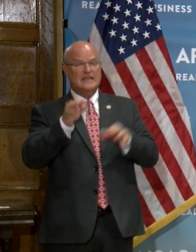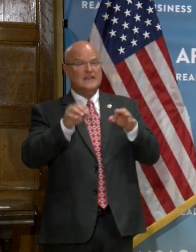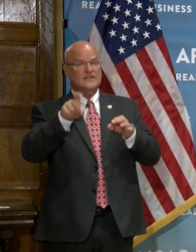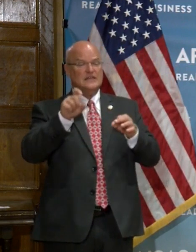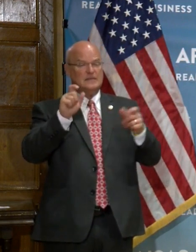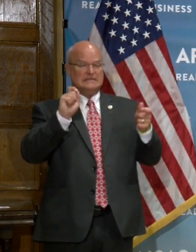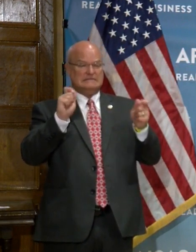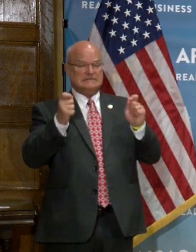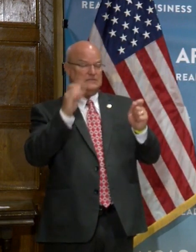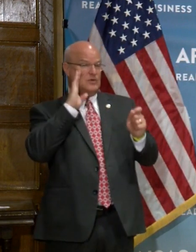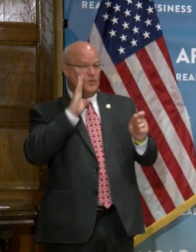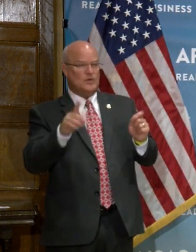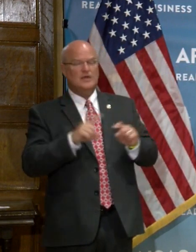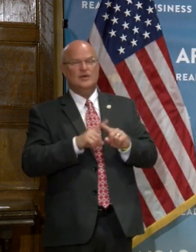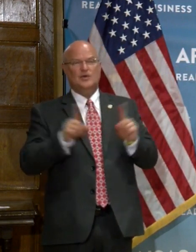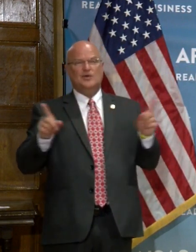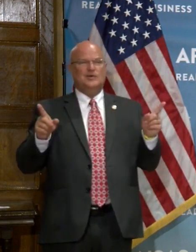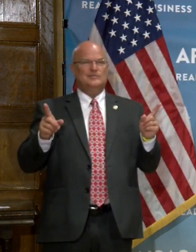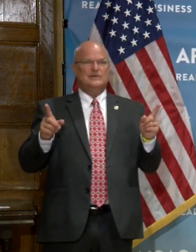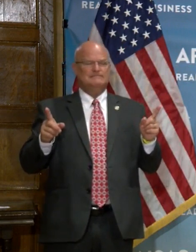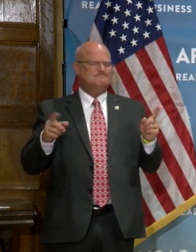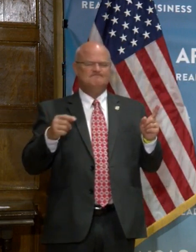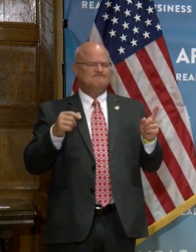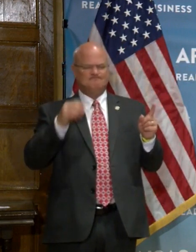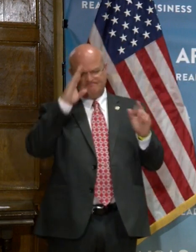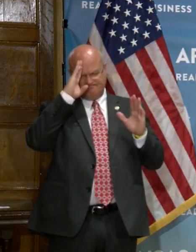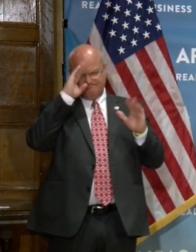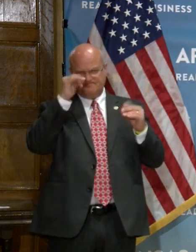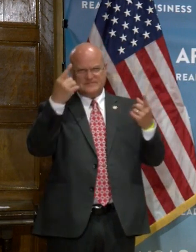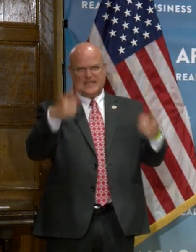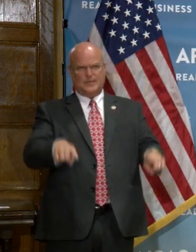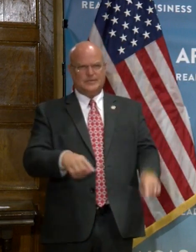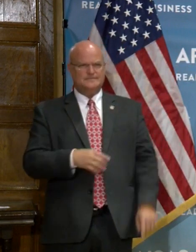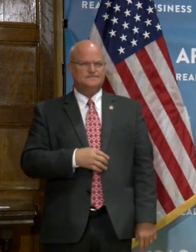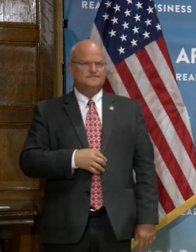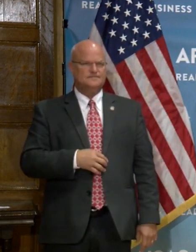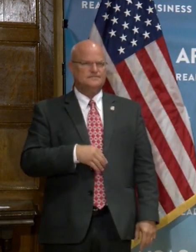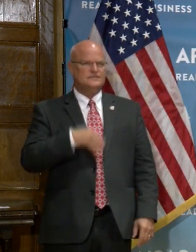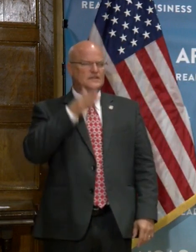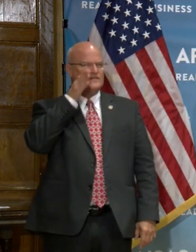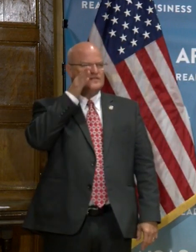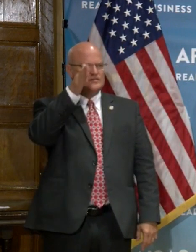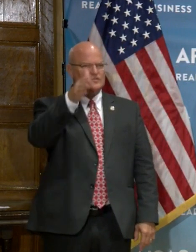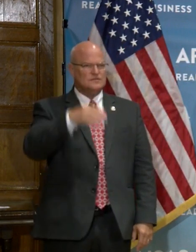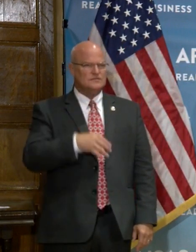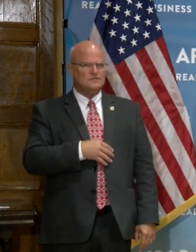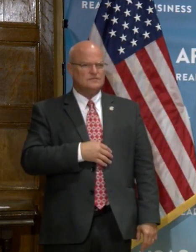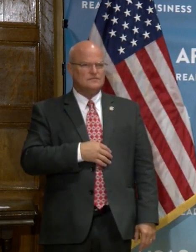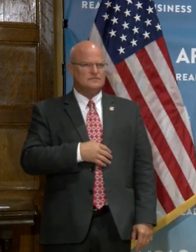make adjustments, we will, but I don't expect that to happen in the near future.